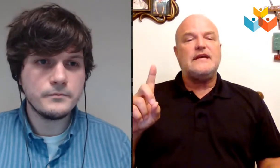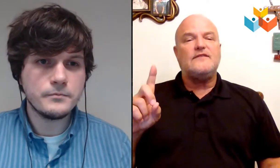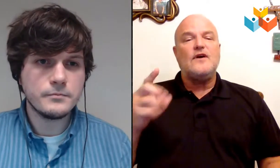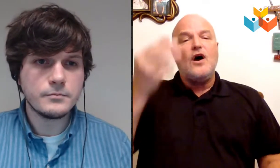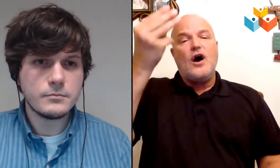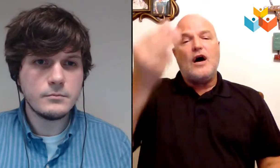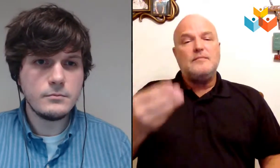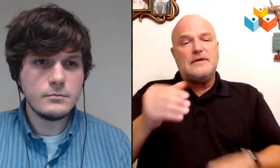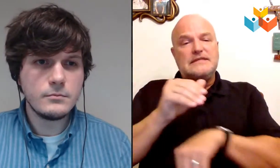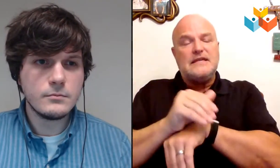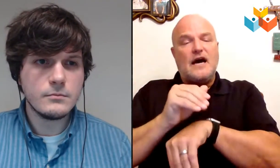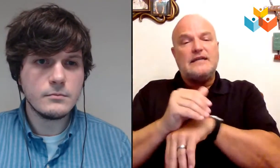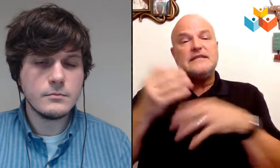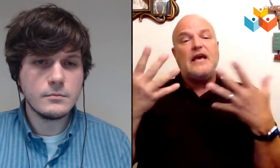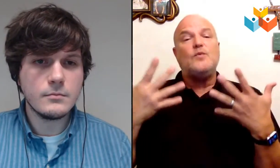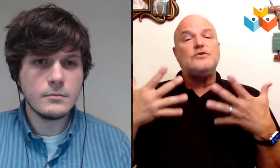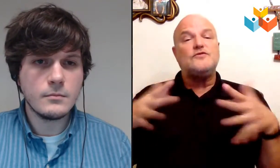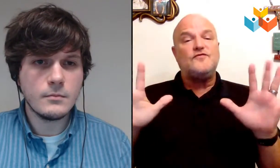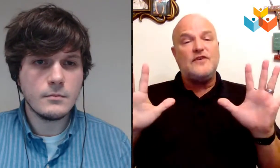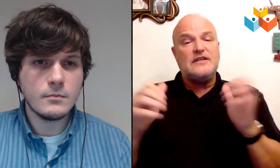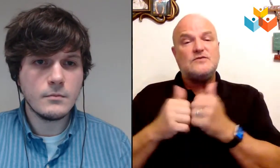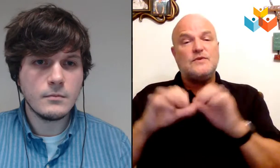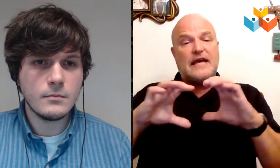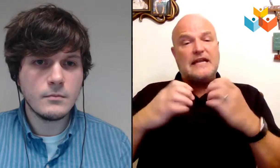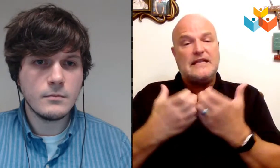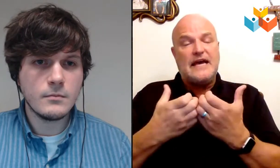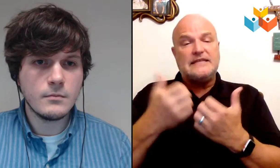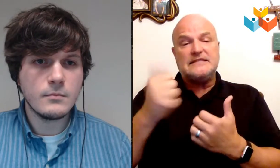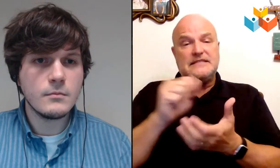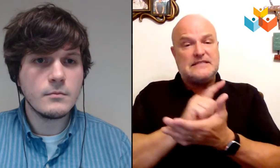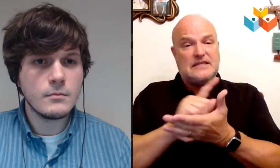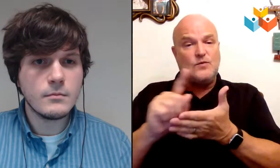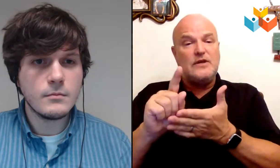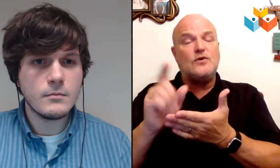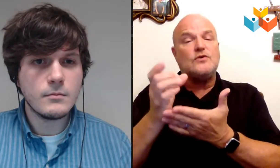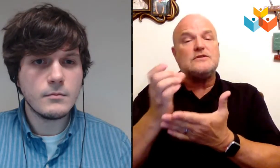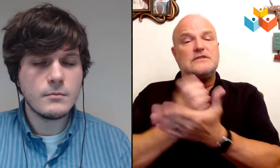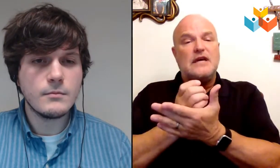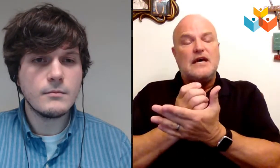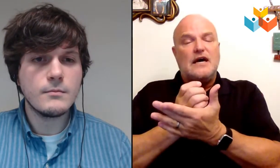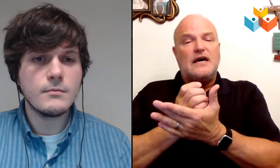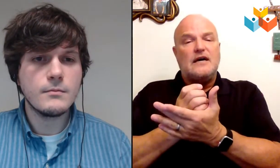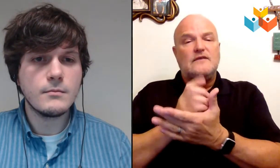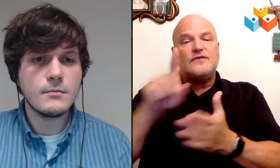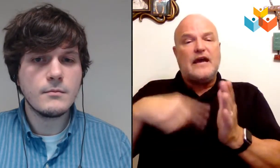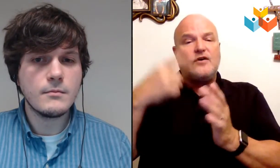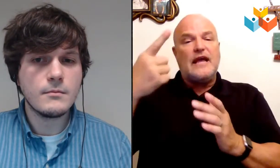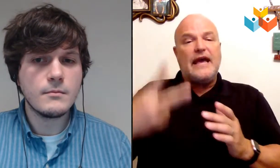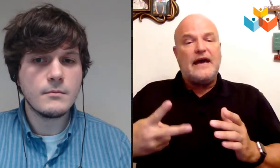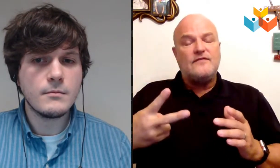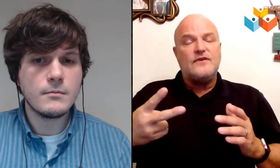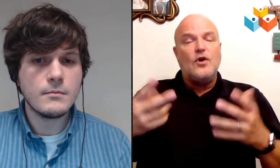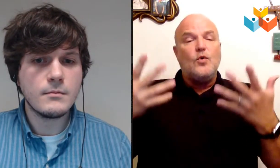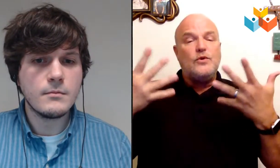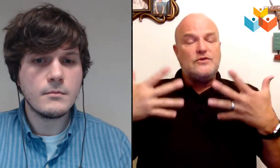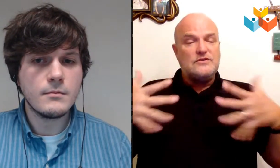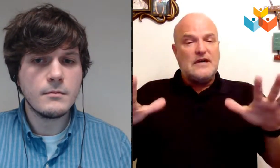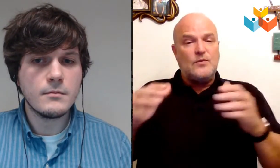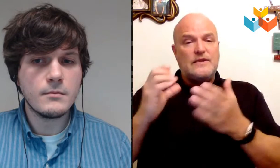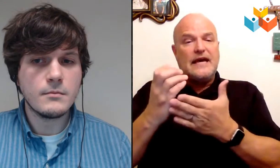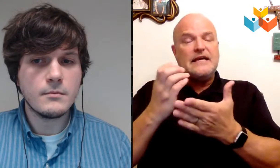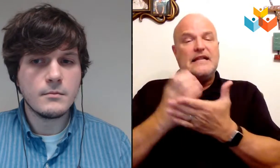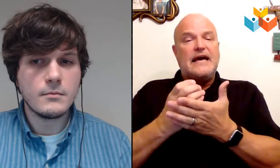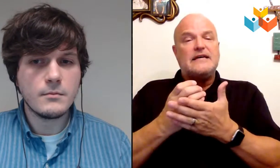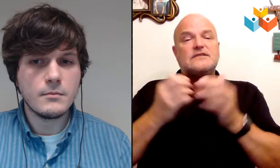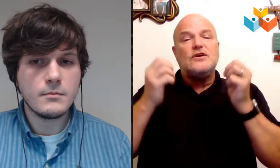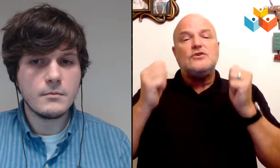School for the Deaf, on Monday nights. And when you're finished with that class, it's a 10-week course for an hour and a half. When you're